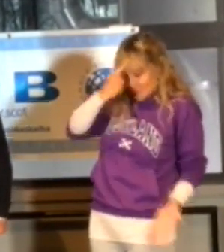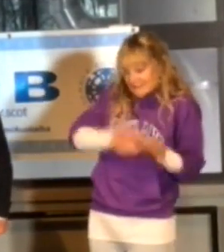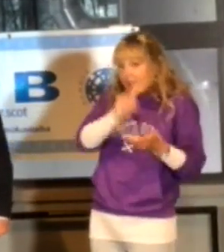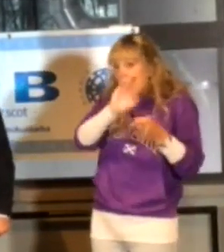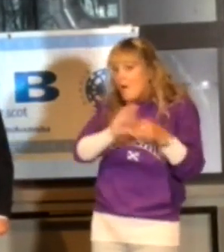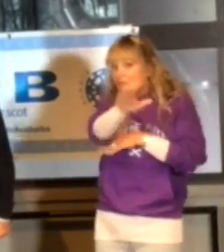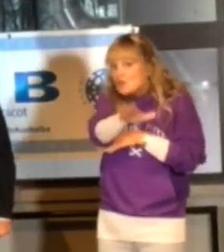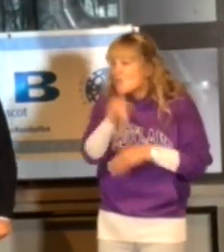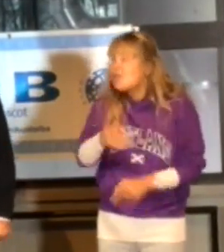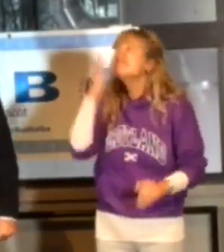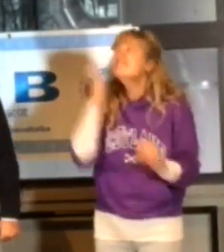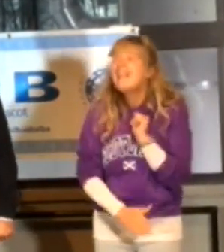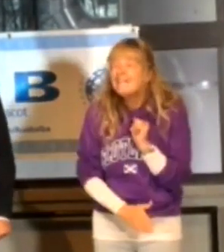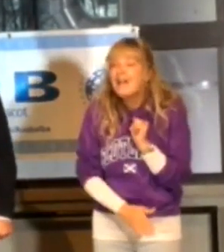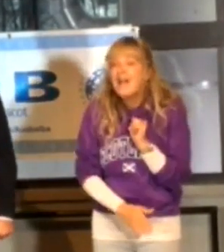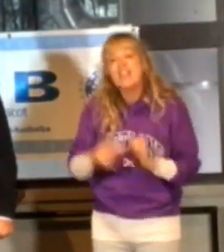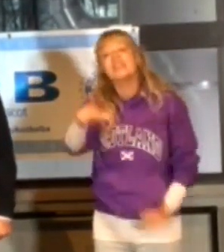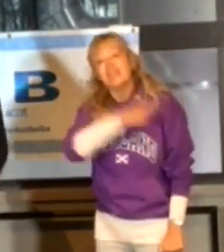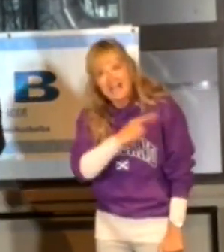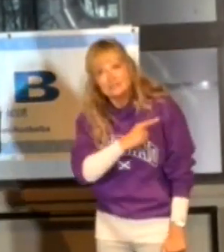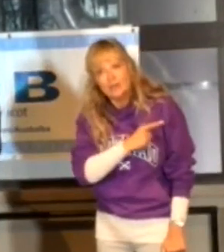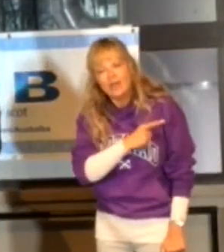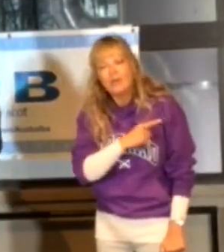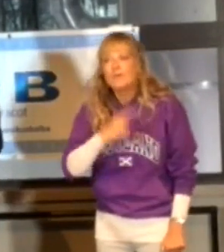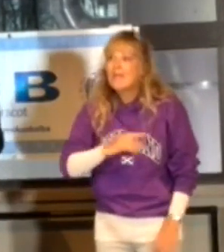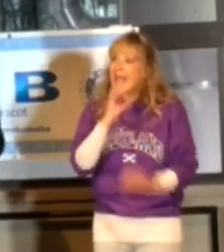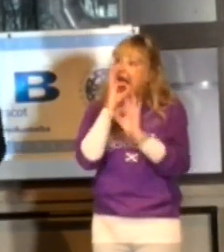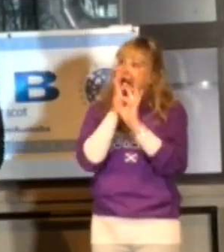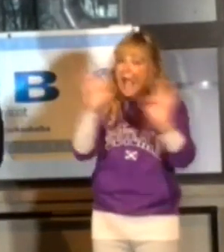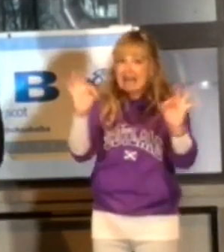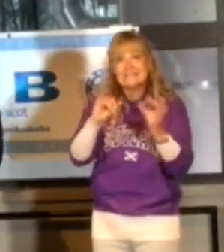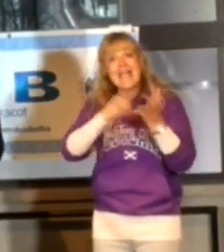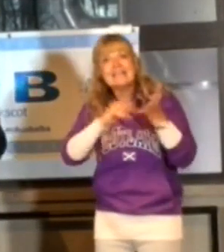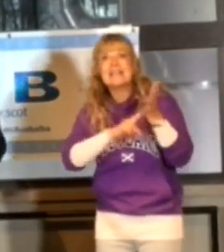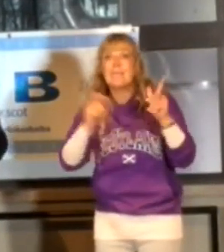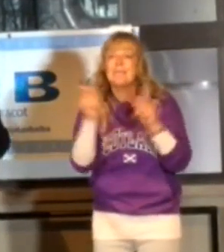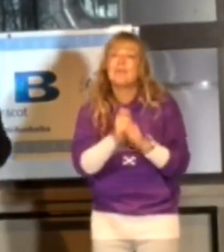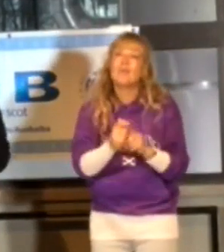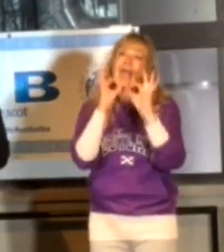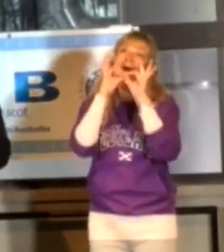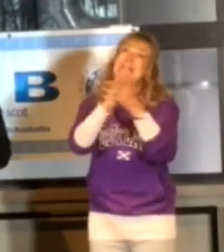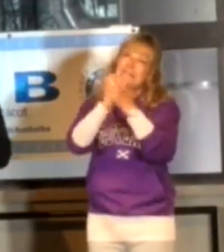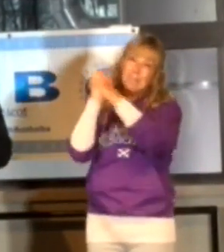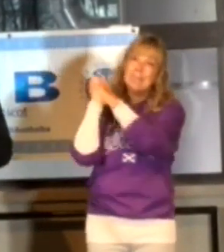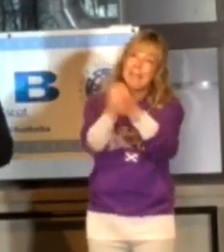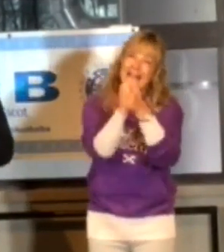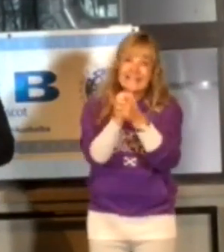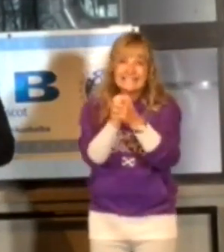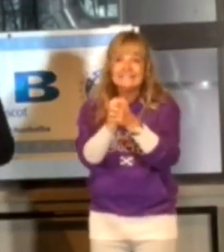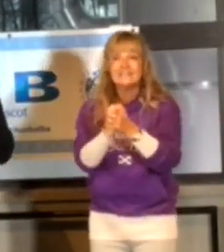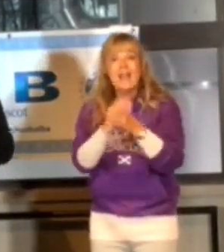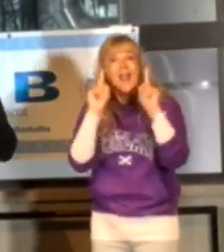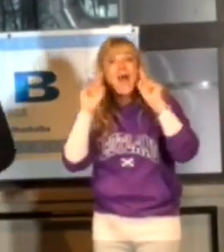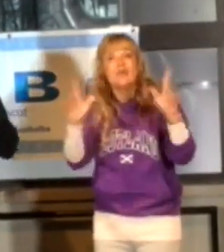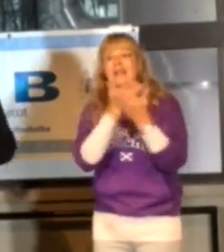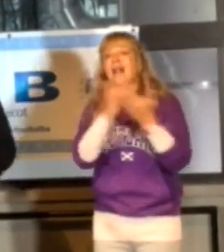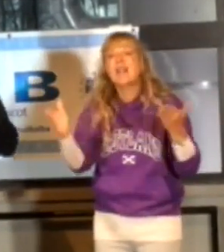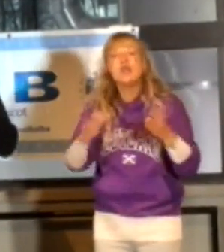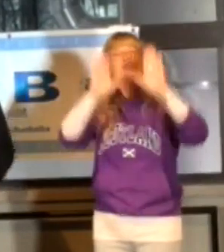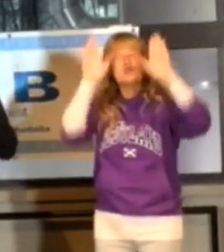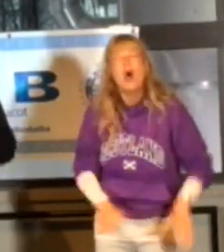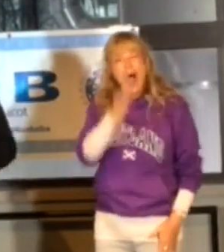self-determination. And that's why we appeal to the SNP. We say to them loud and clear, do not